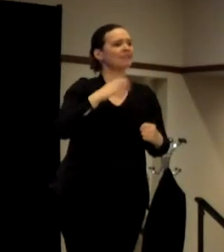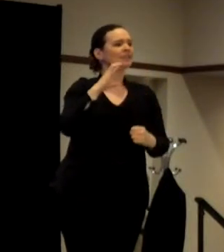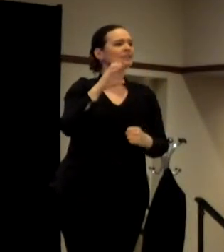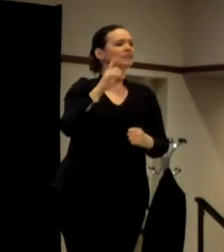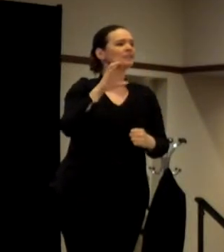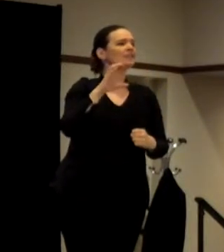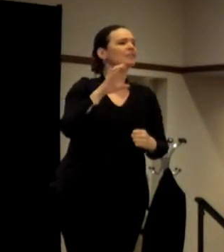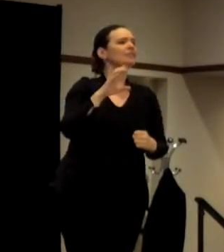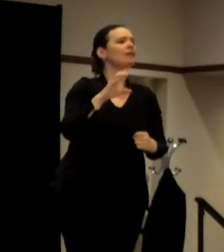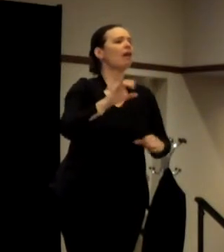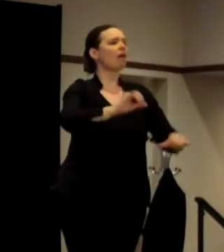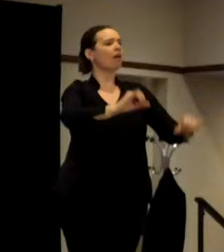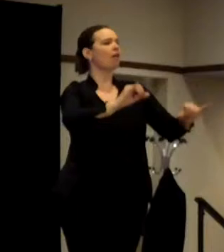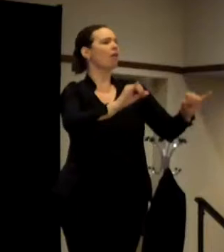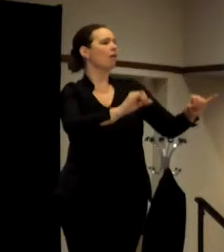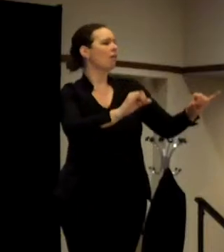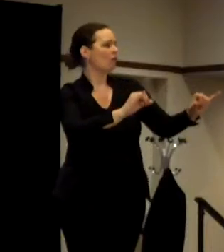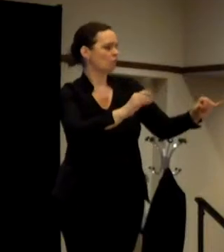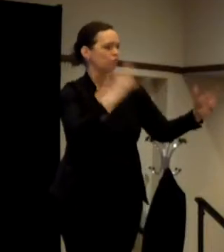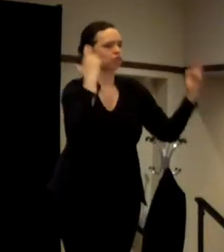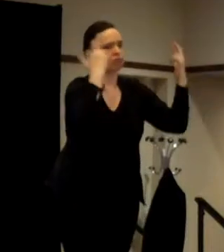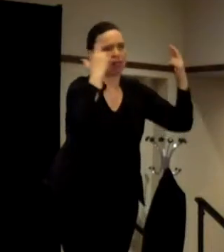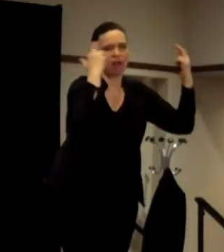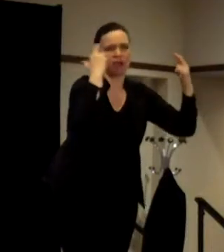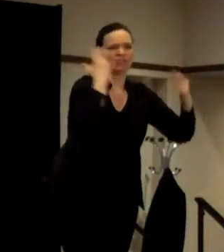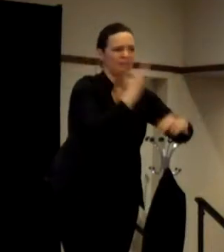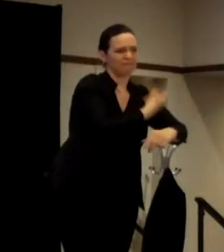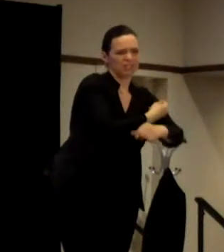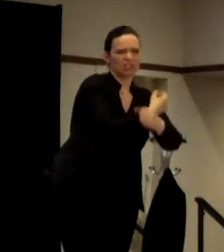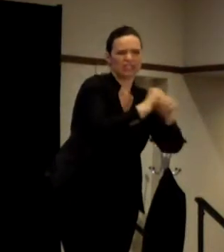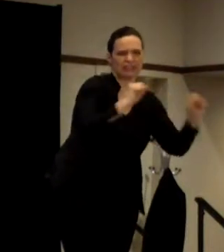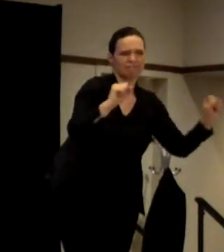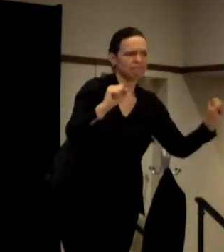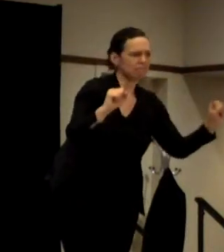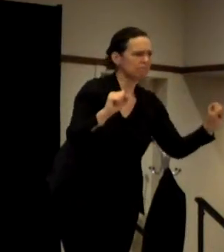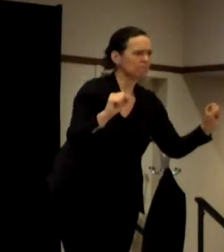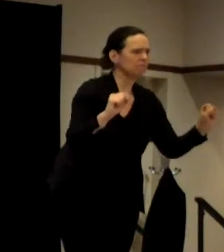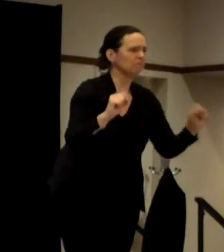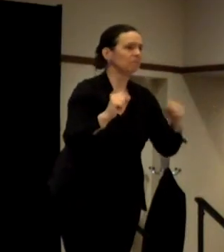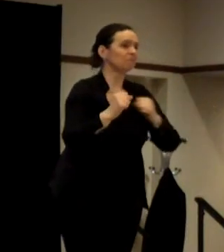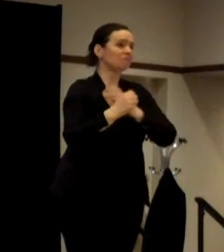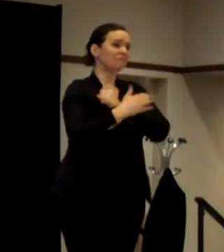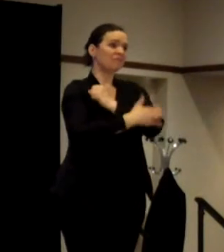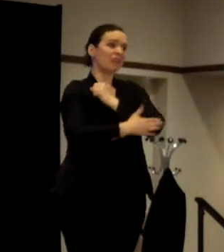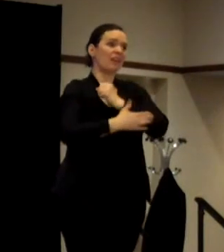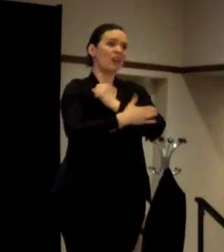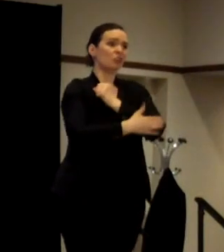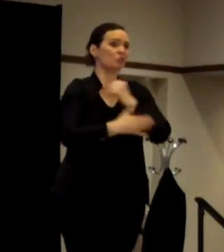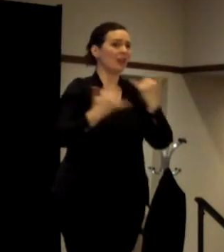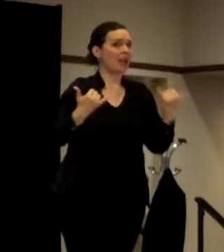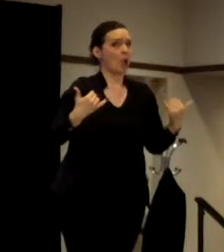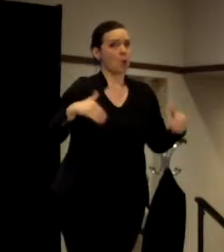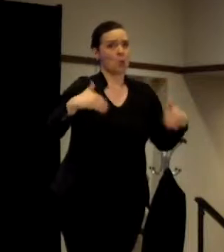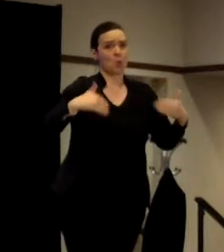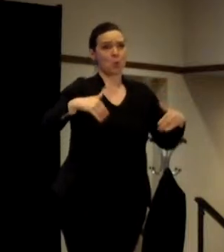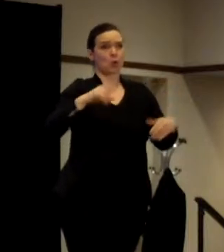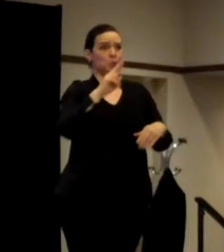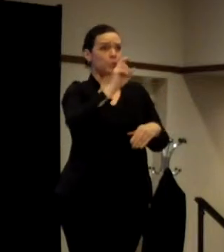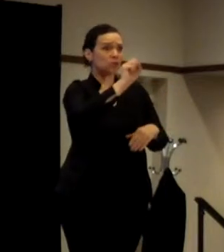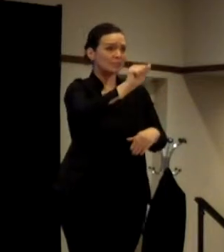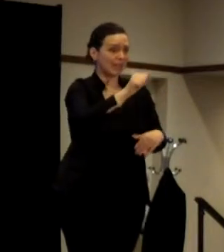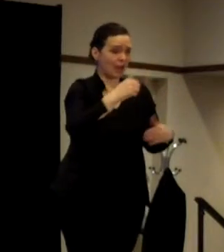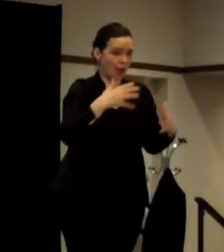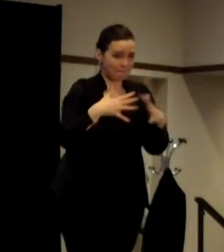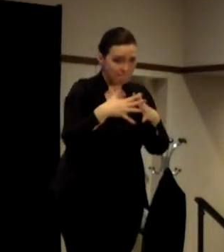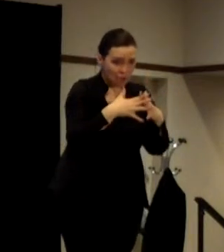the country's doing much better now with the vaccinations that are happening, and specifically our seniors. I think our